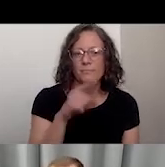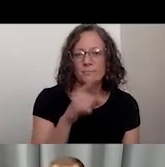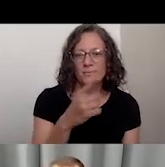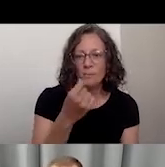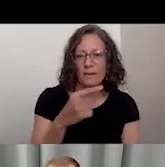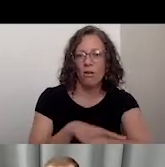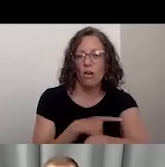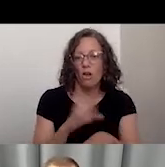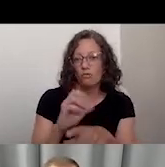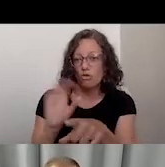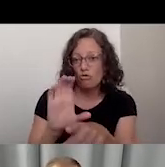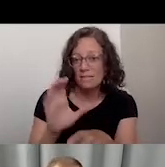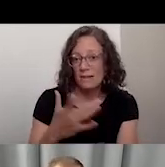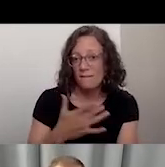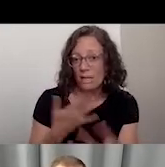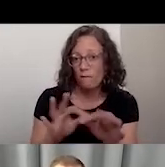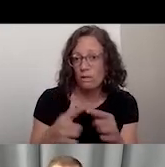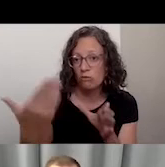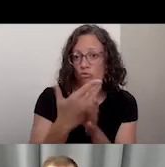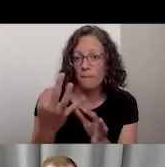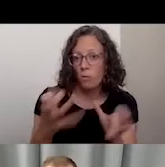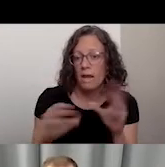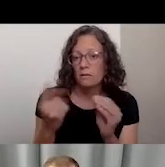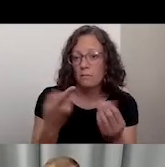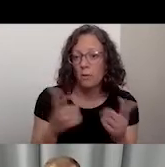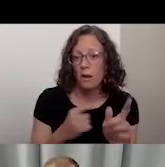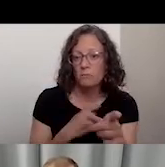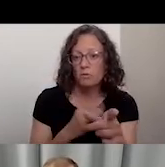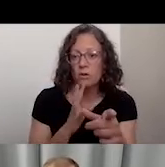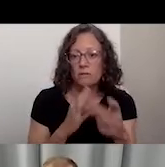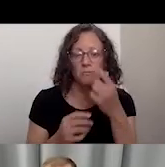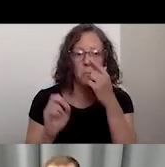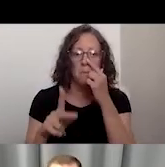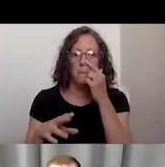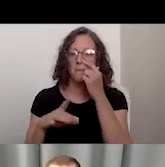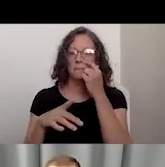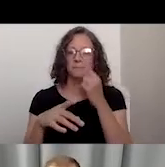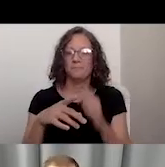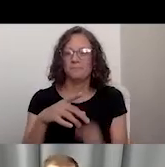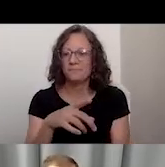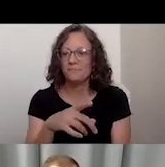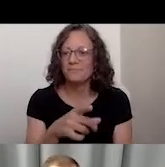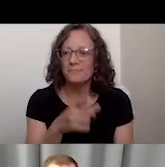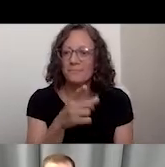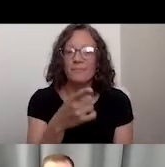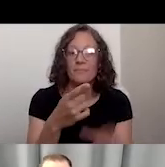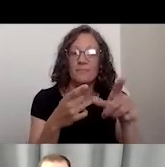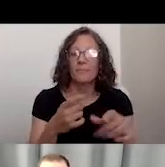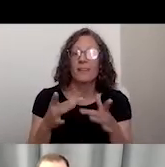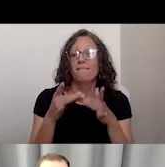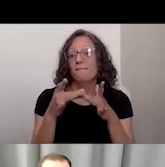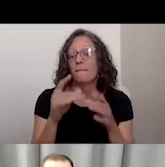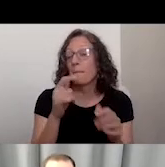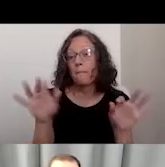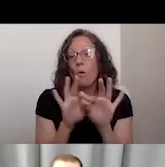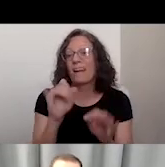Moving along. This is a little bit longer, so Christy, interrupt me if you have anything to add while I'm going through this.